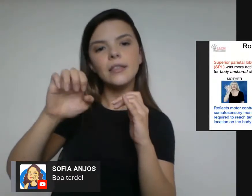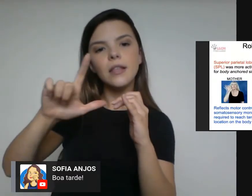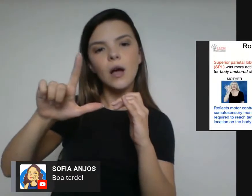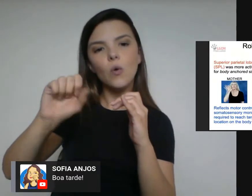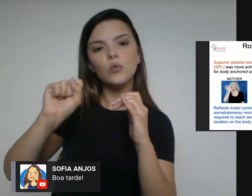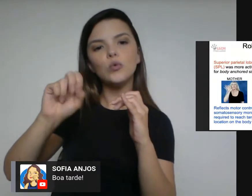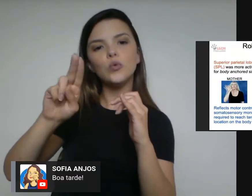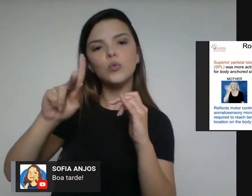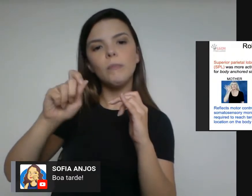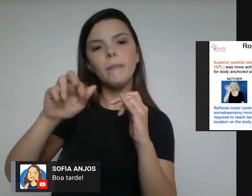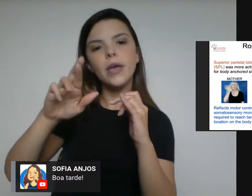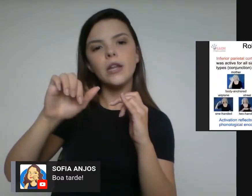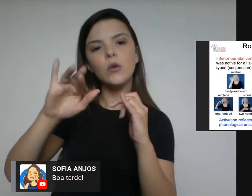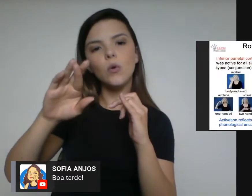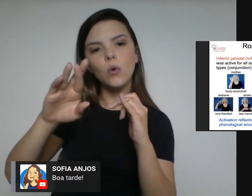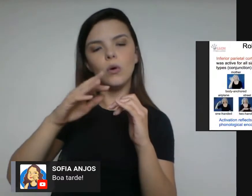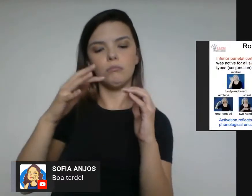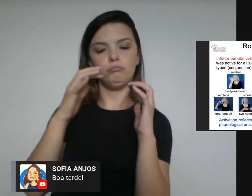body.